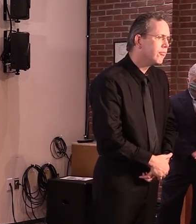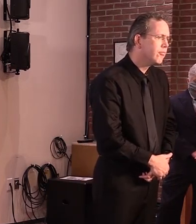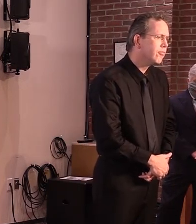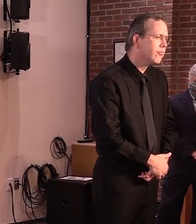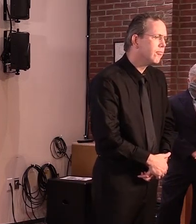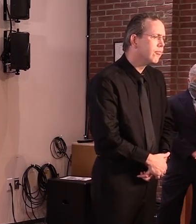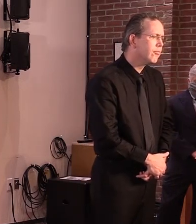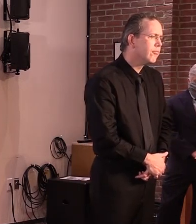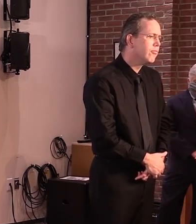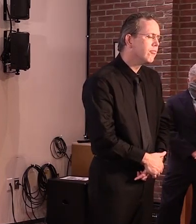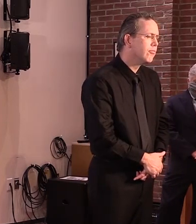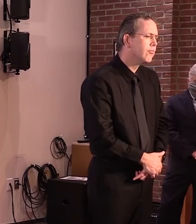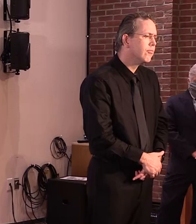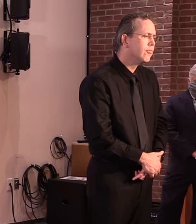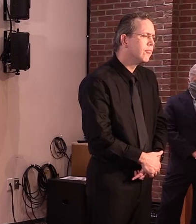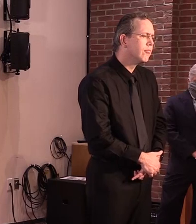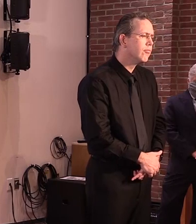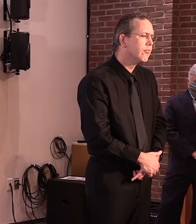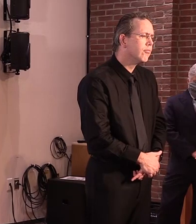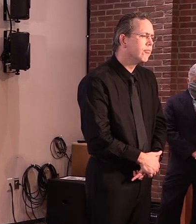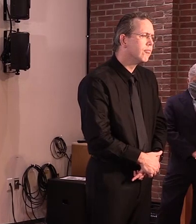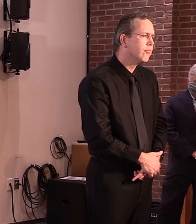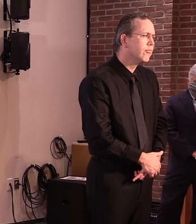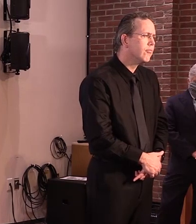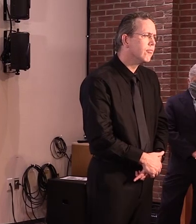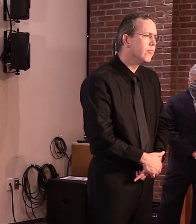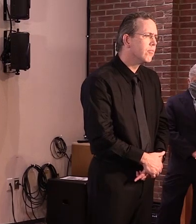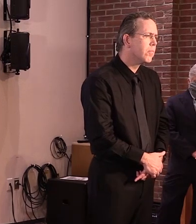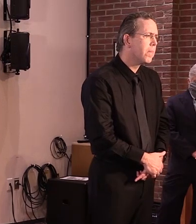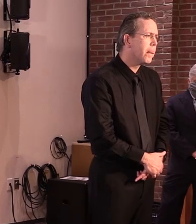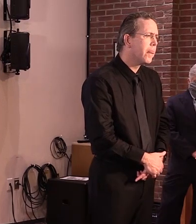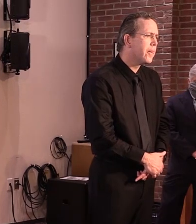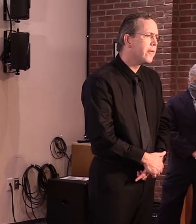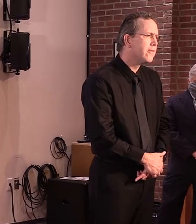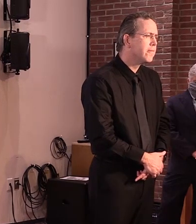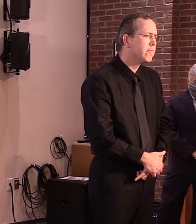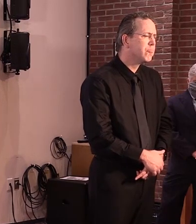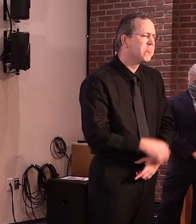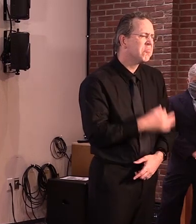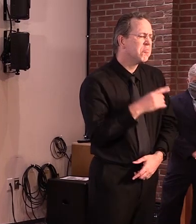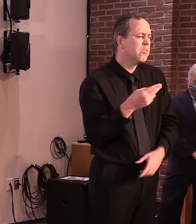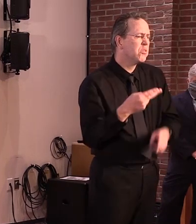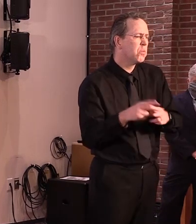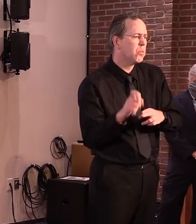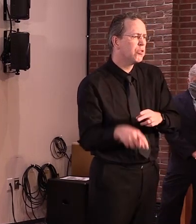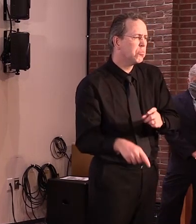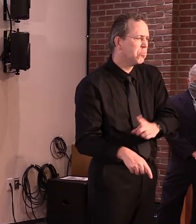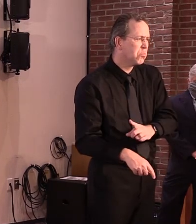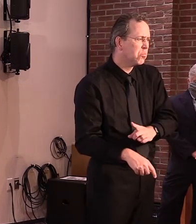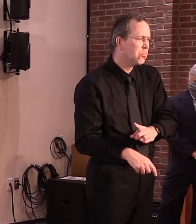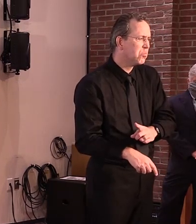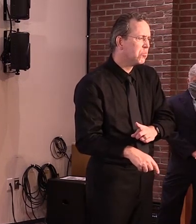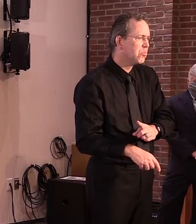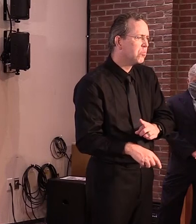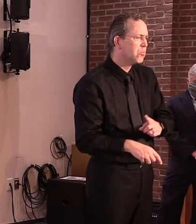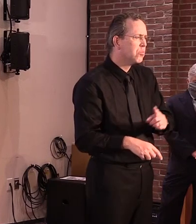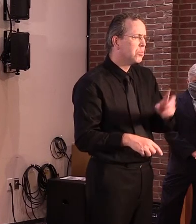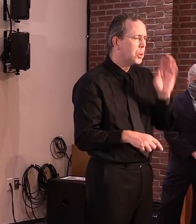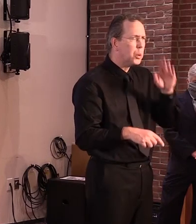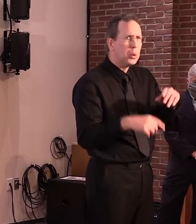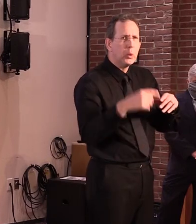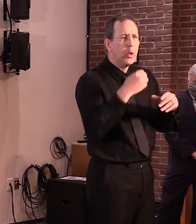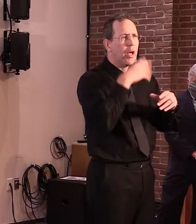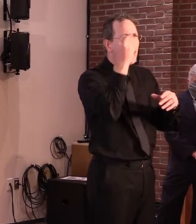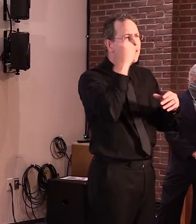Hi. Yeah, so just a quick question. This weekend is supposed to be really warm weather, and obviously it's a holiday weekend.